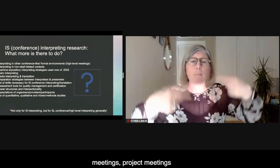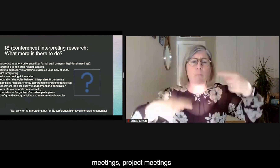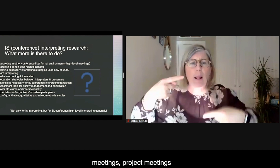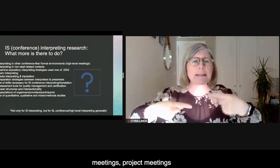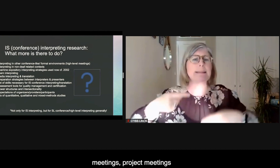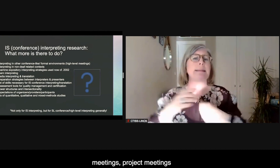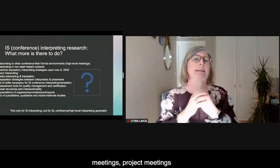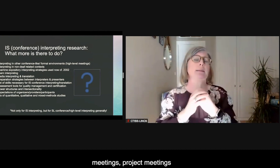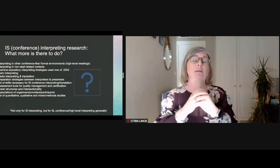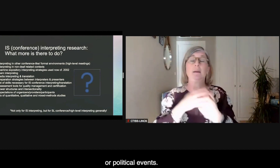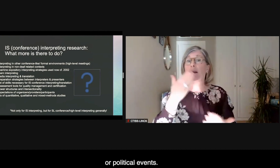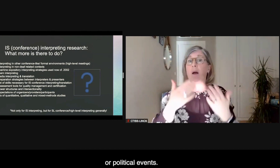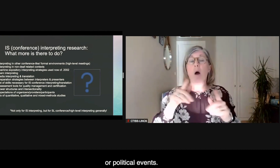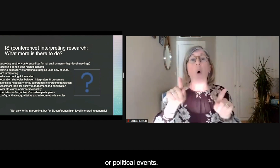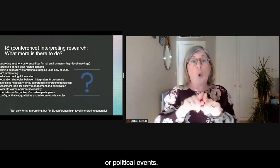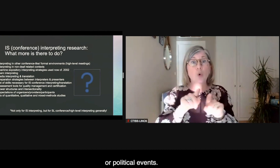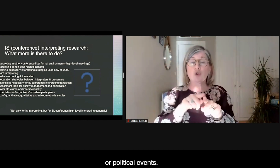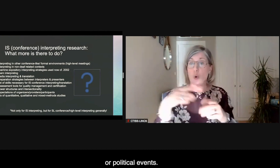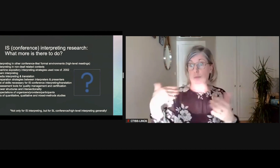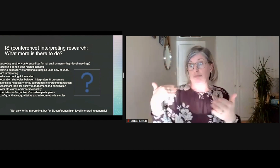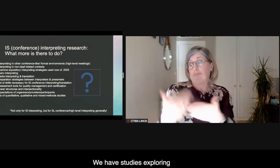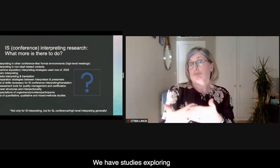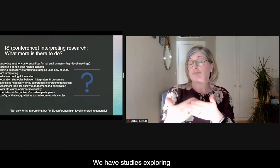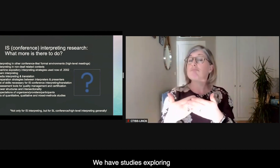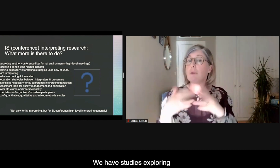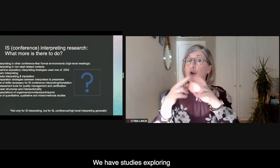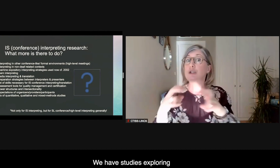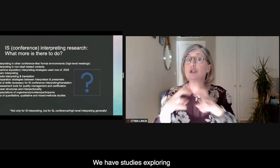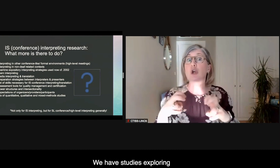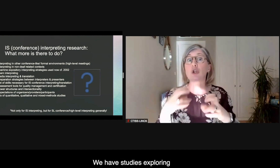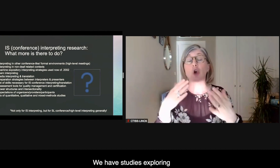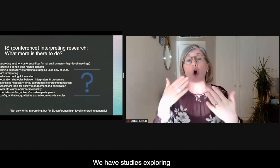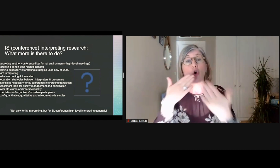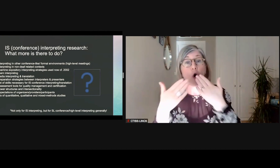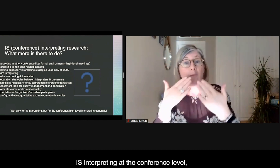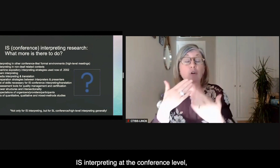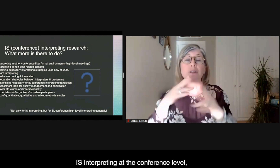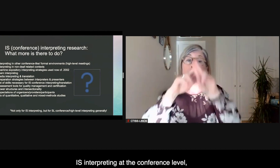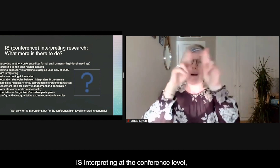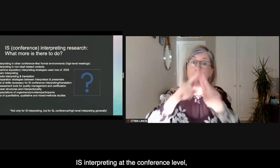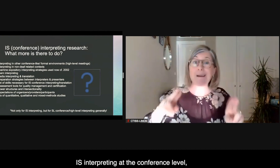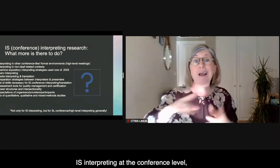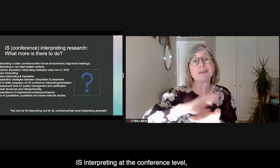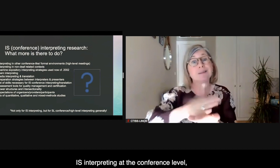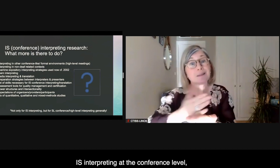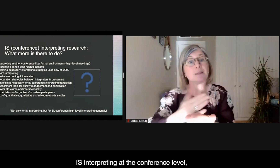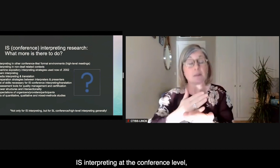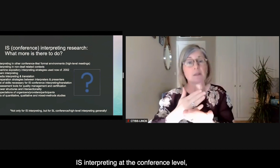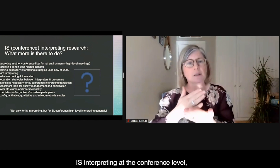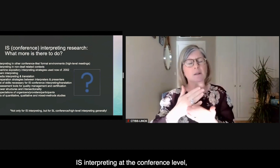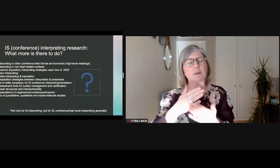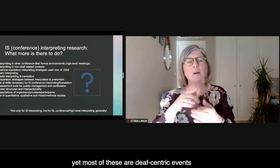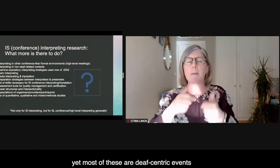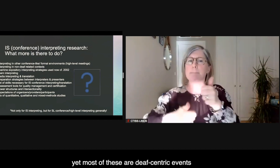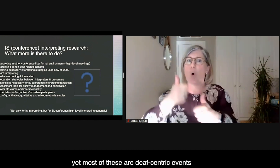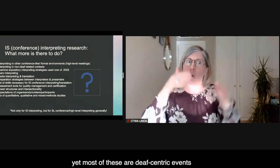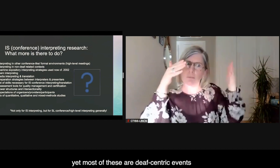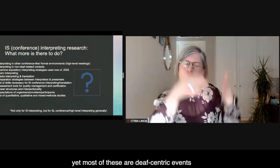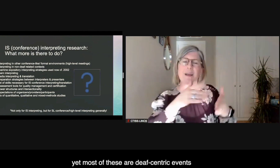or political events. We have studies exploring IS interpreting at the conference level, yet most of these are deaf-centric